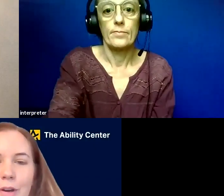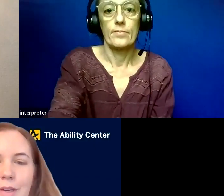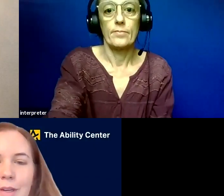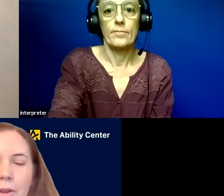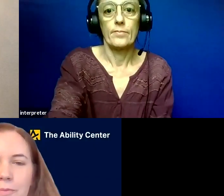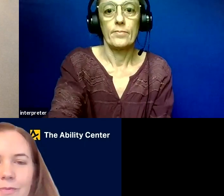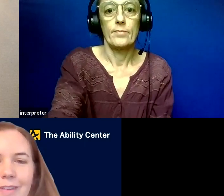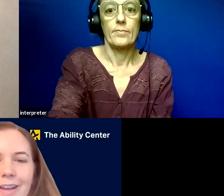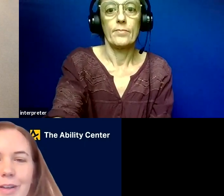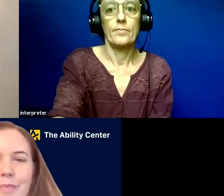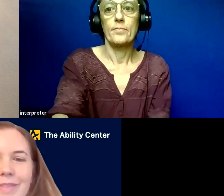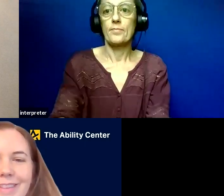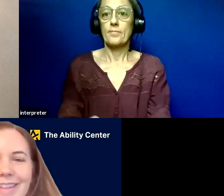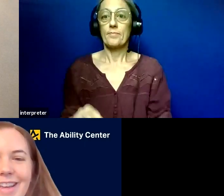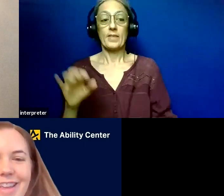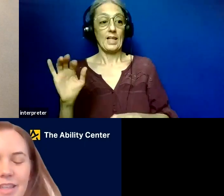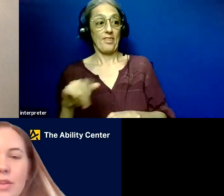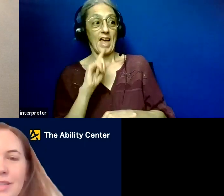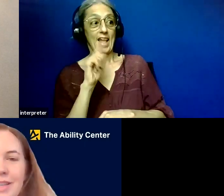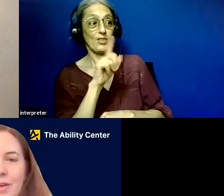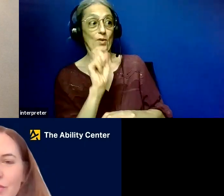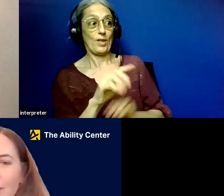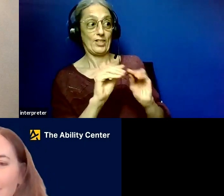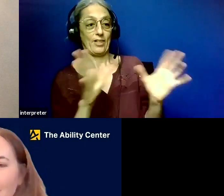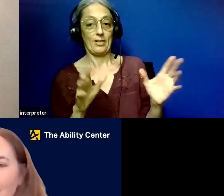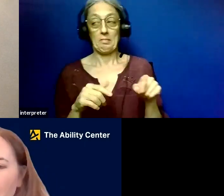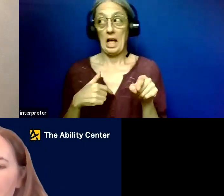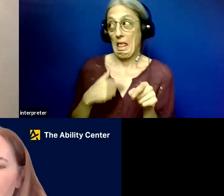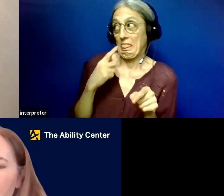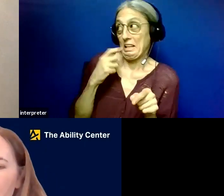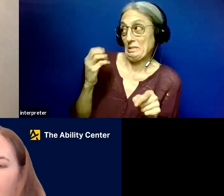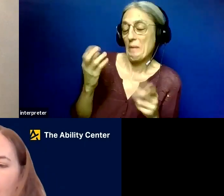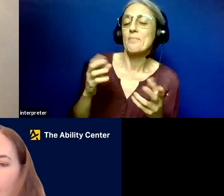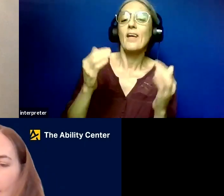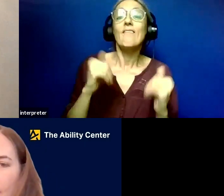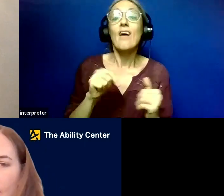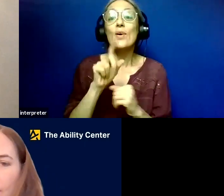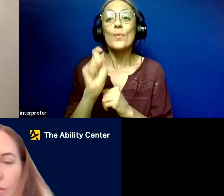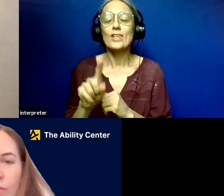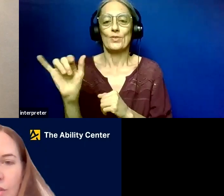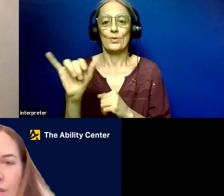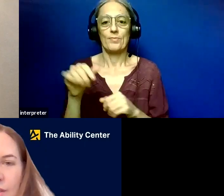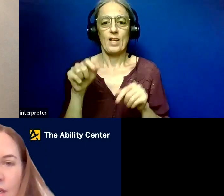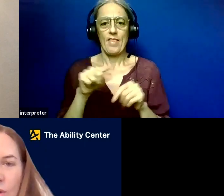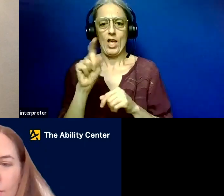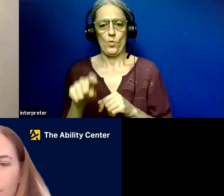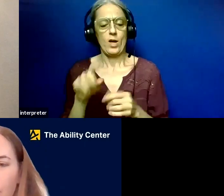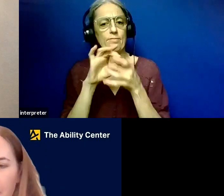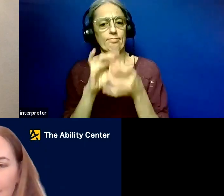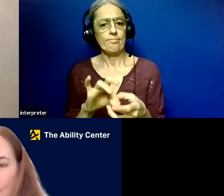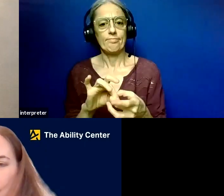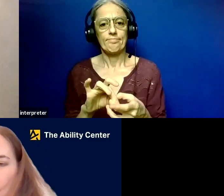As far as I know. And then there is another question. Okay. And this one I think is referring to